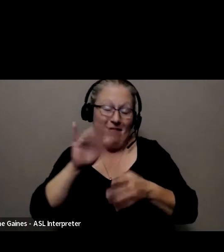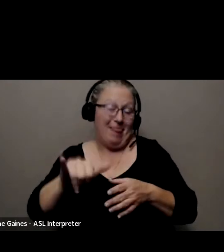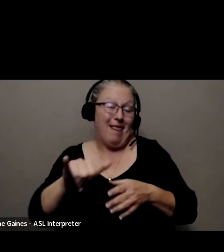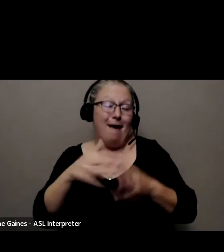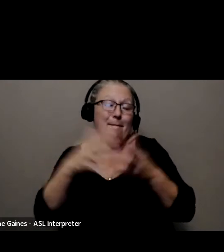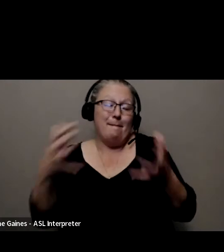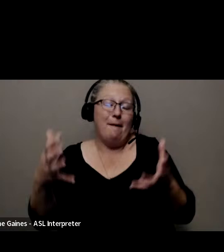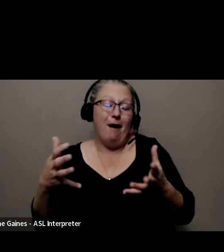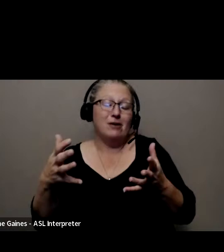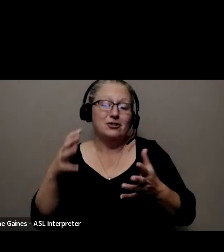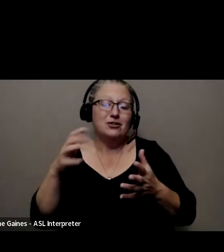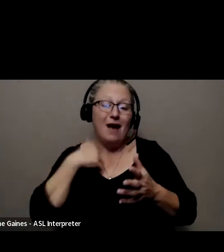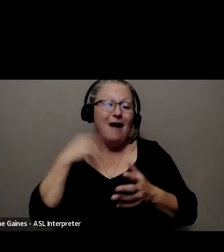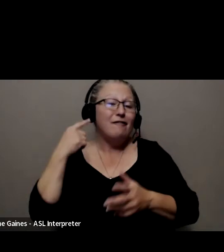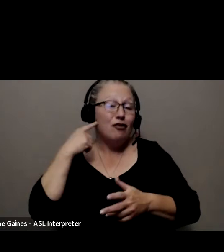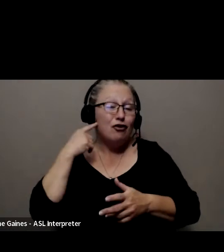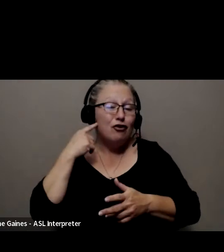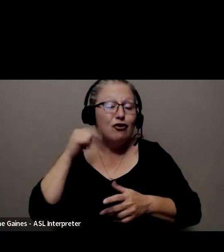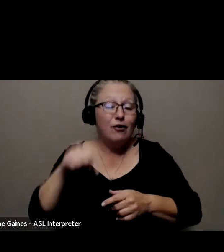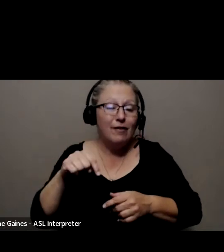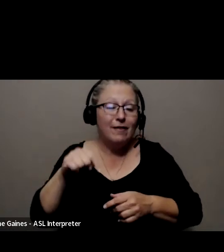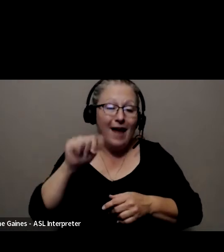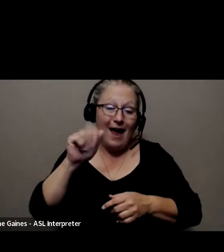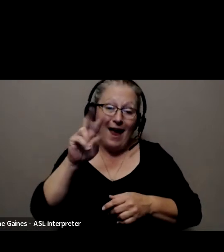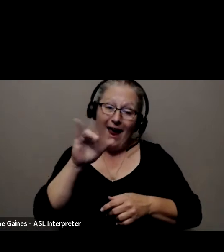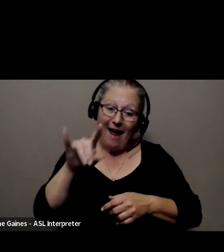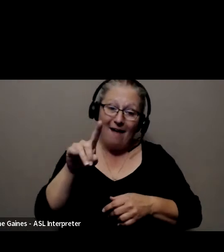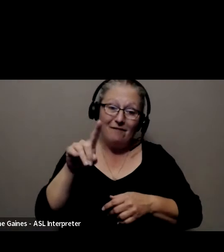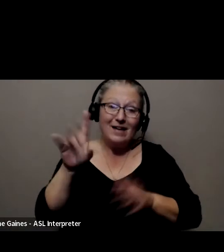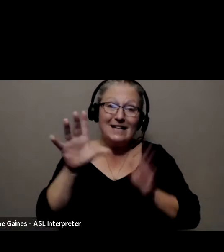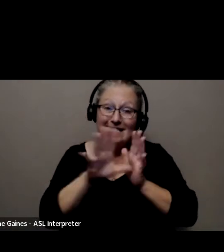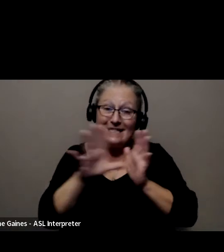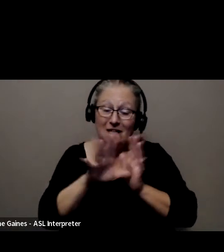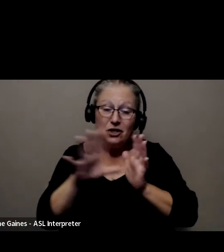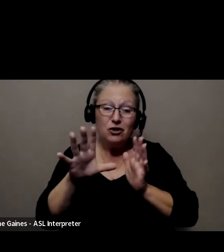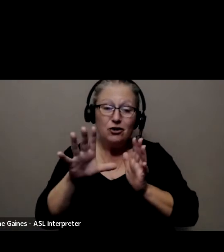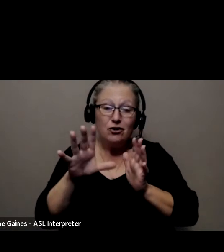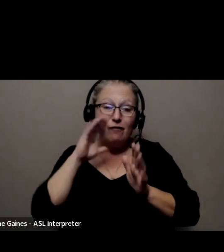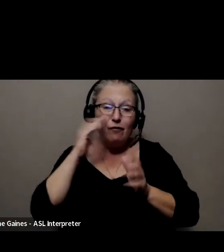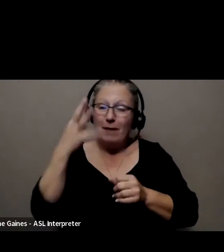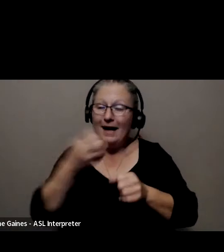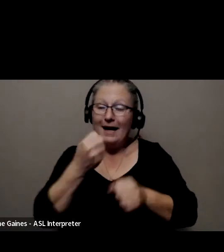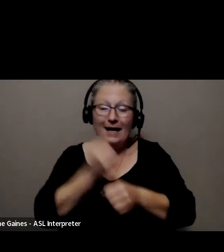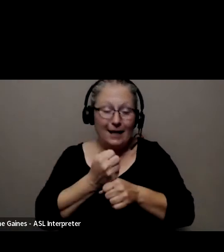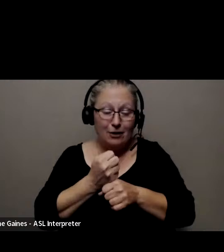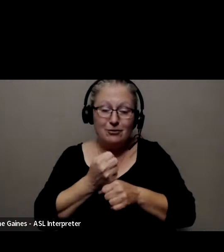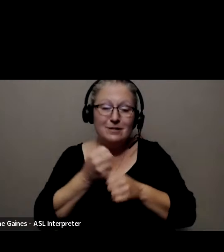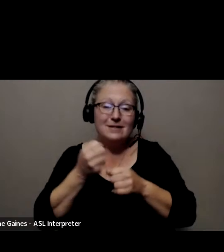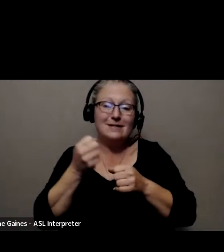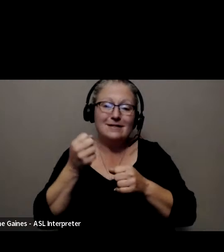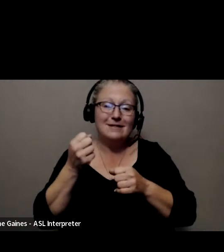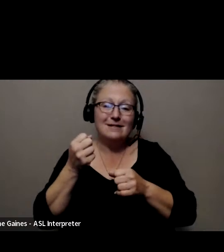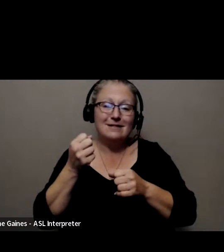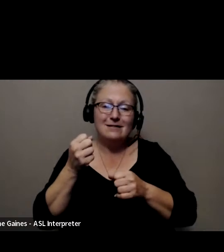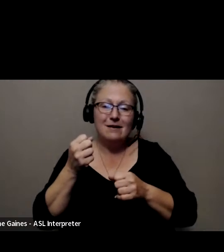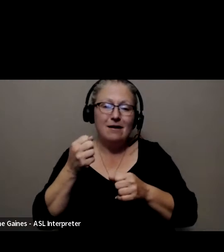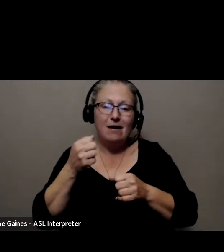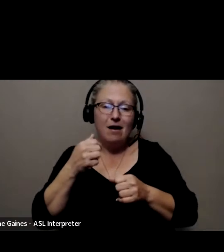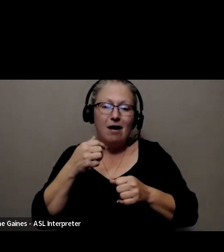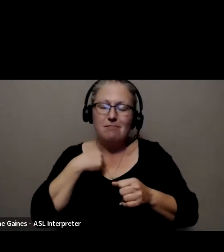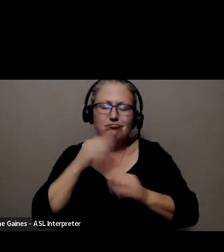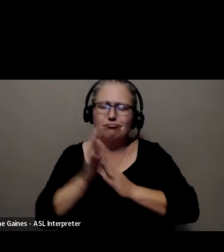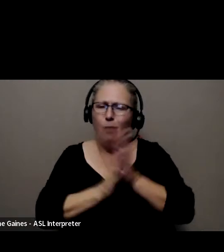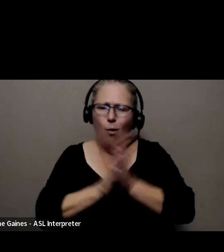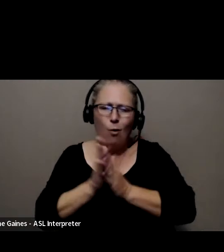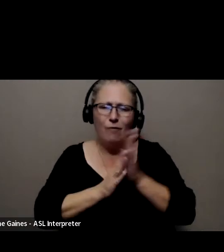So I've heard this, the AVID seniors for years now, and have just been so motivated by